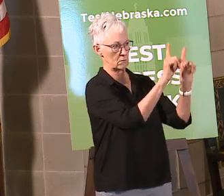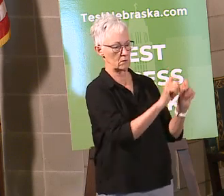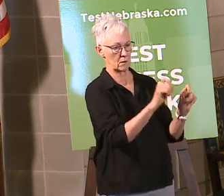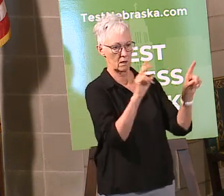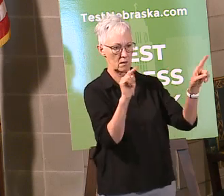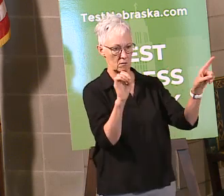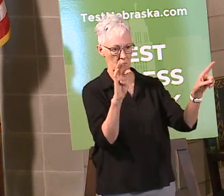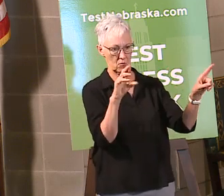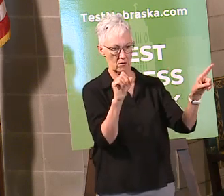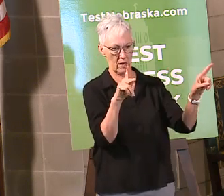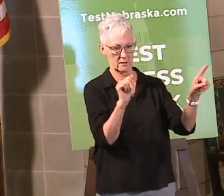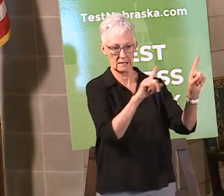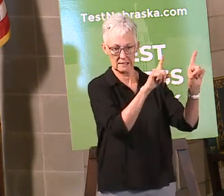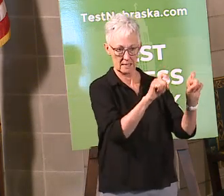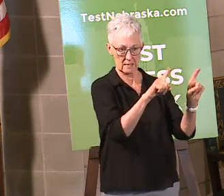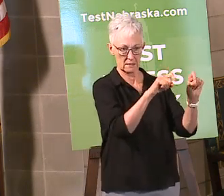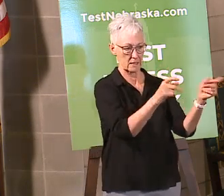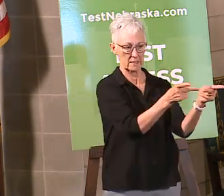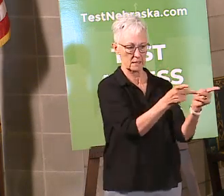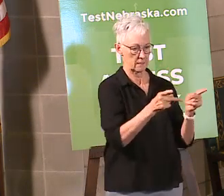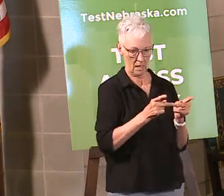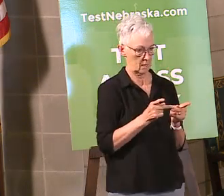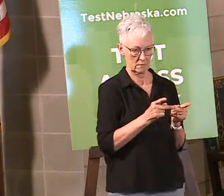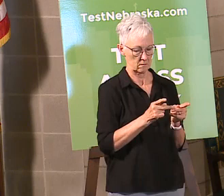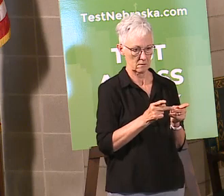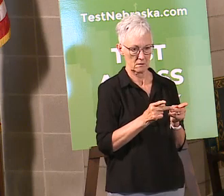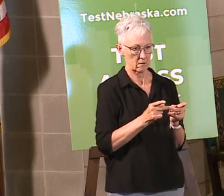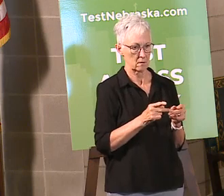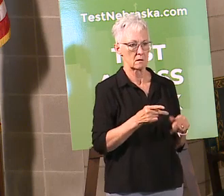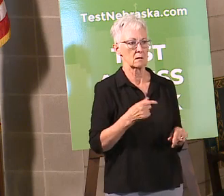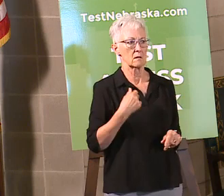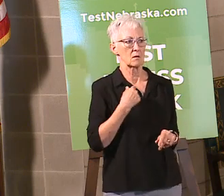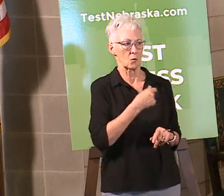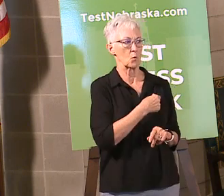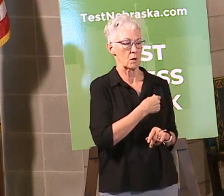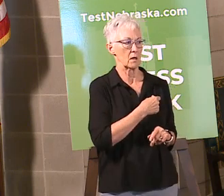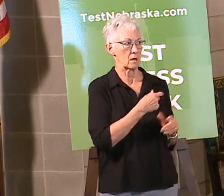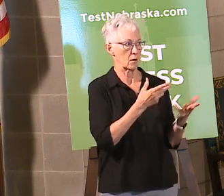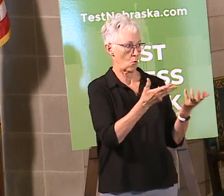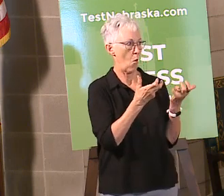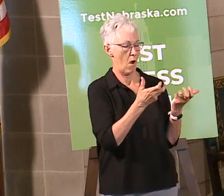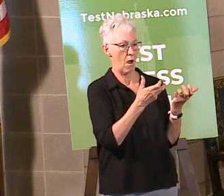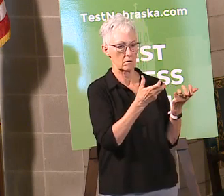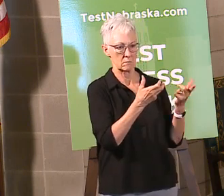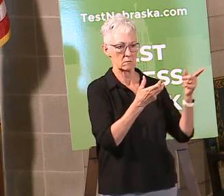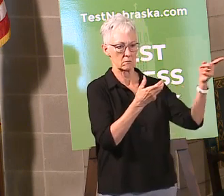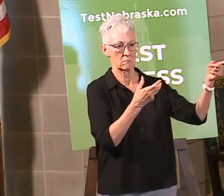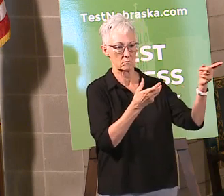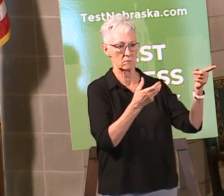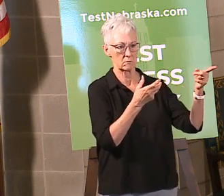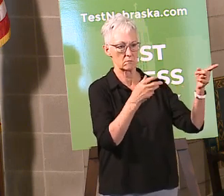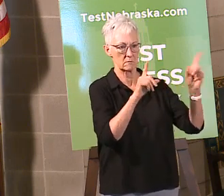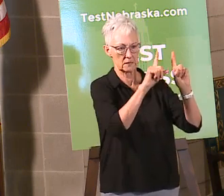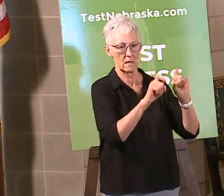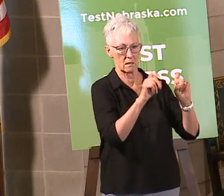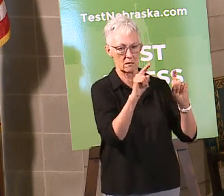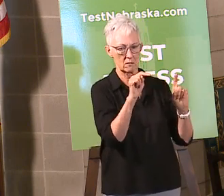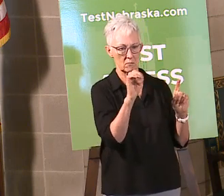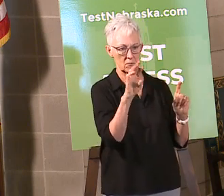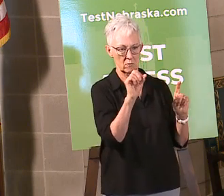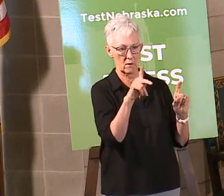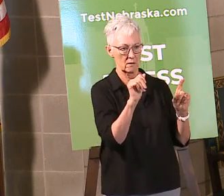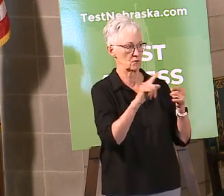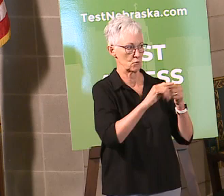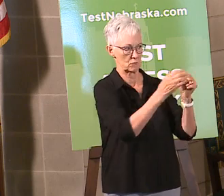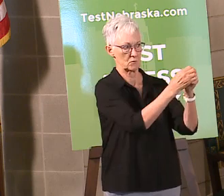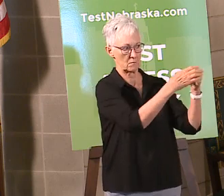out. But having said that, we are not only, that's not the only thing we're looking to be able to expand our testing capacity. So commercial labs are continuing